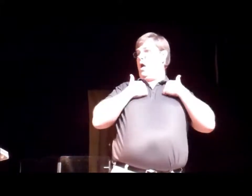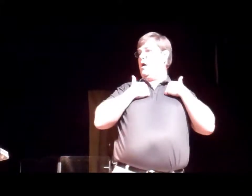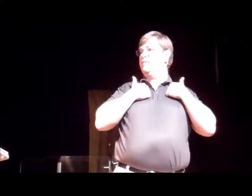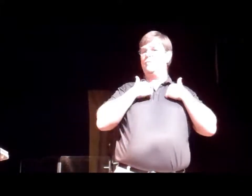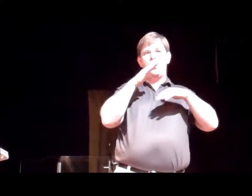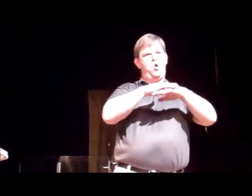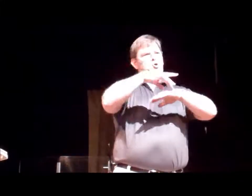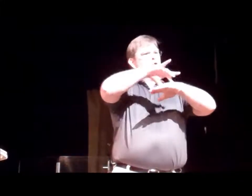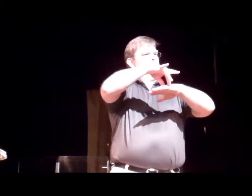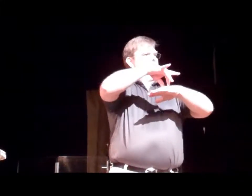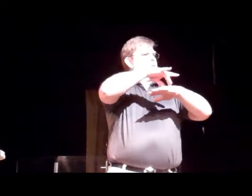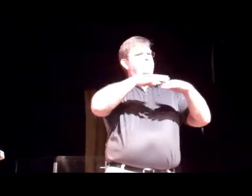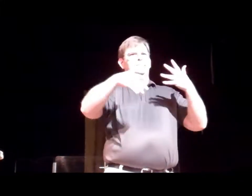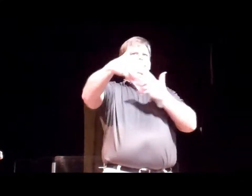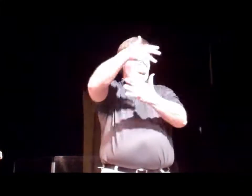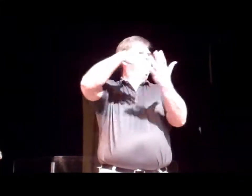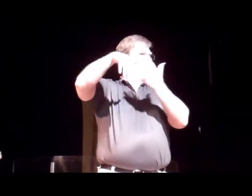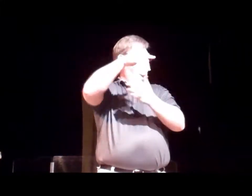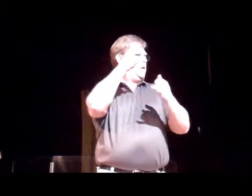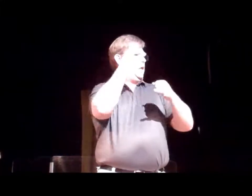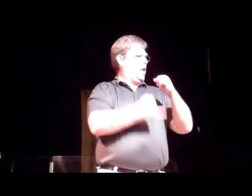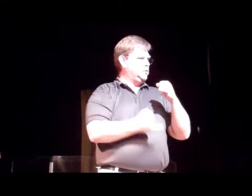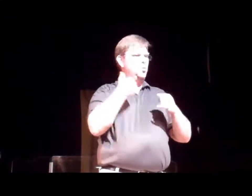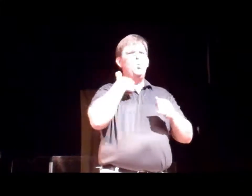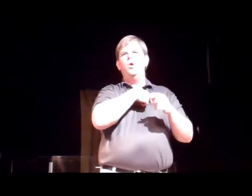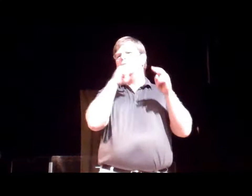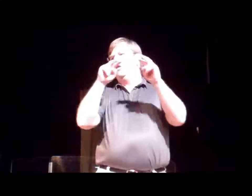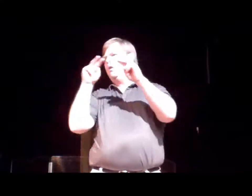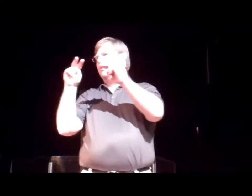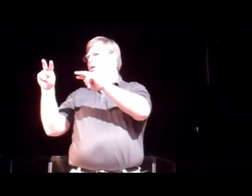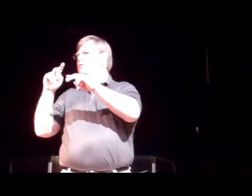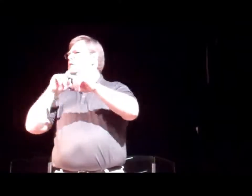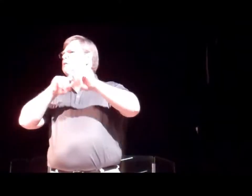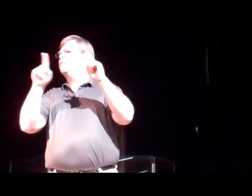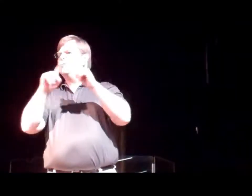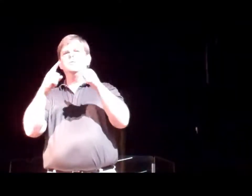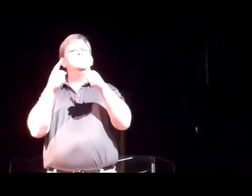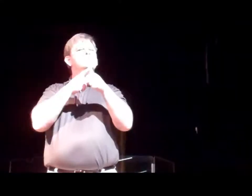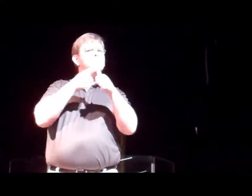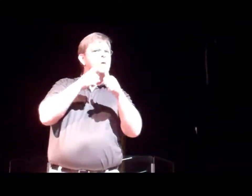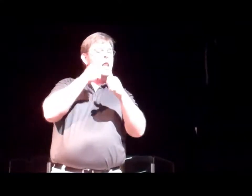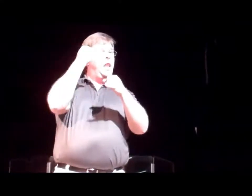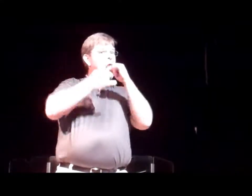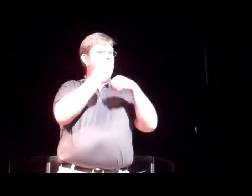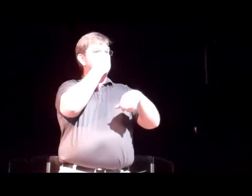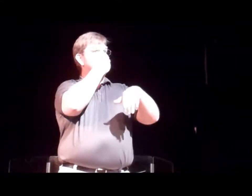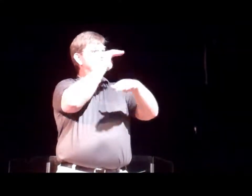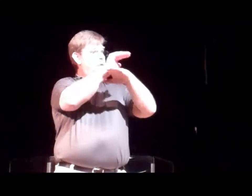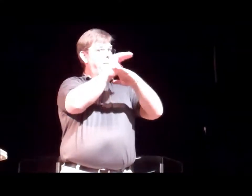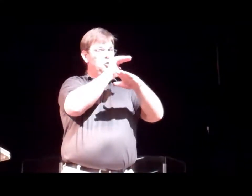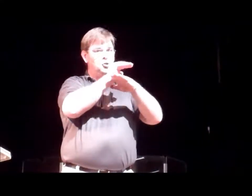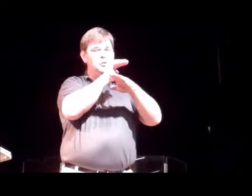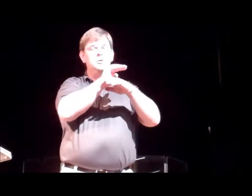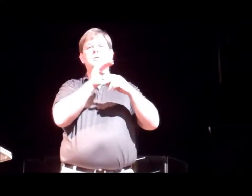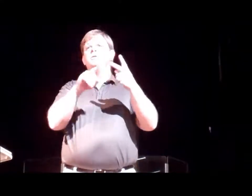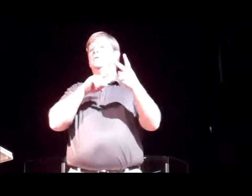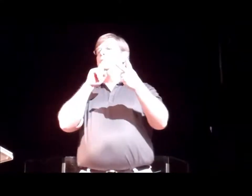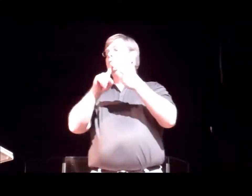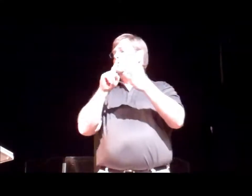hours of Jesus' life. We've had a series over the last couple of weeks of his last day on earth, what's been going on, including the